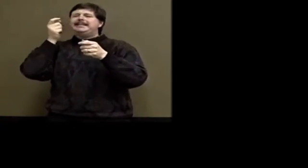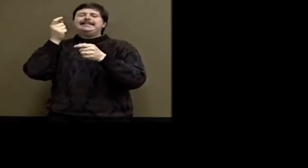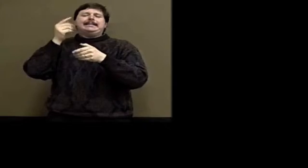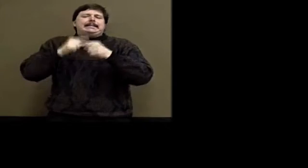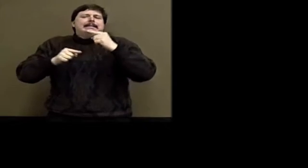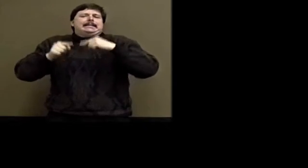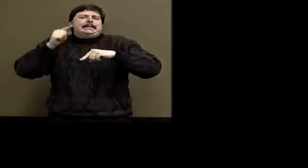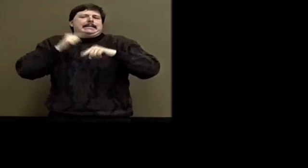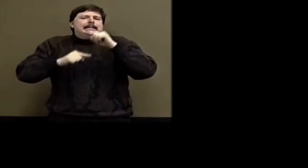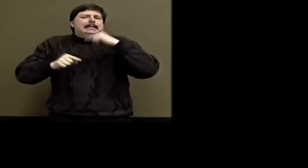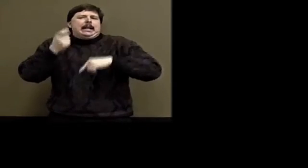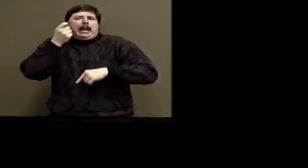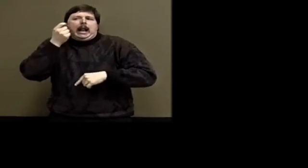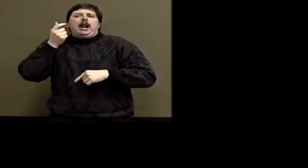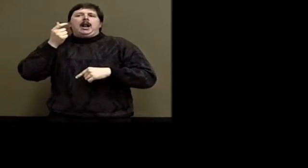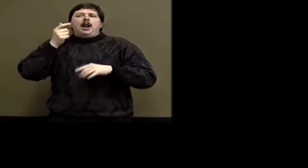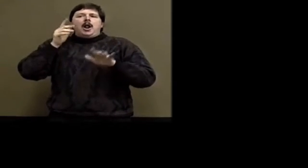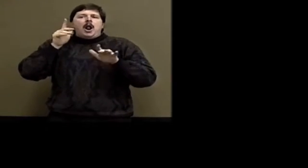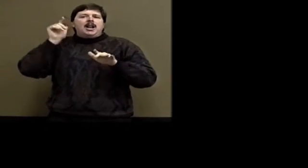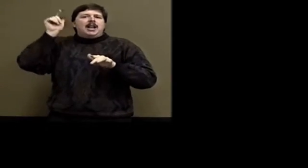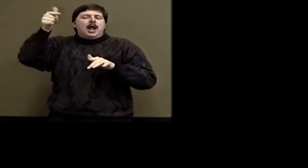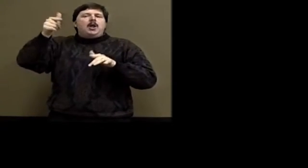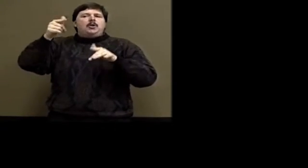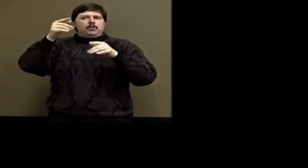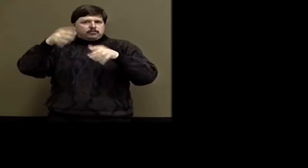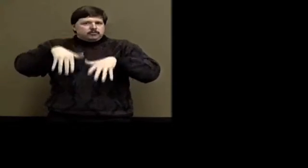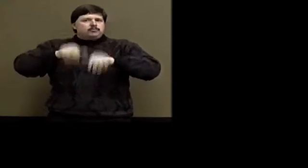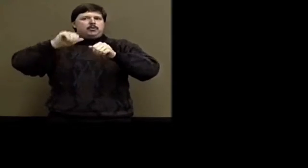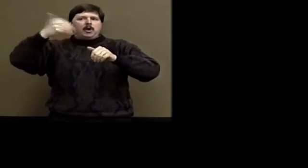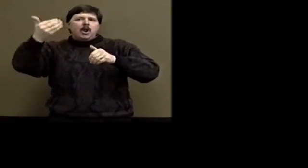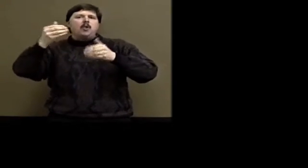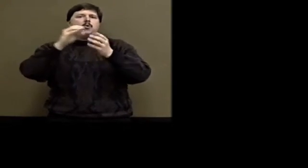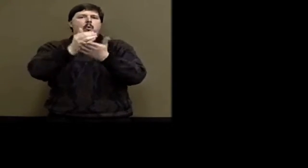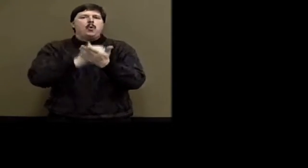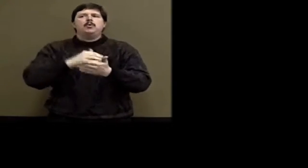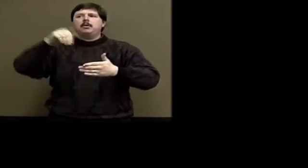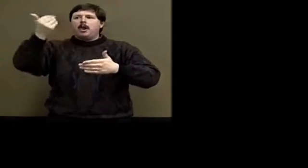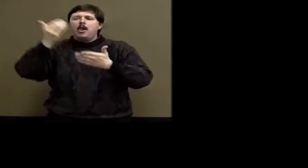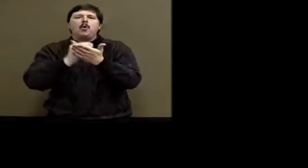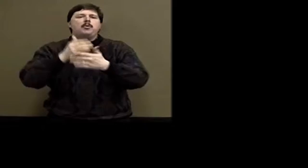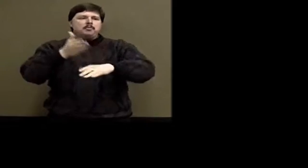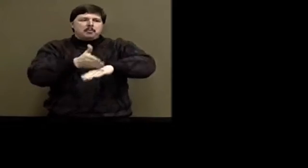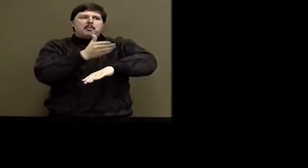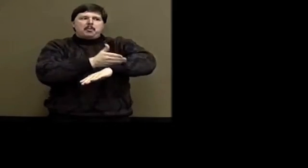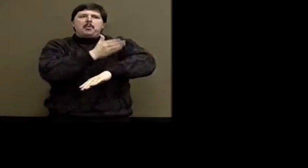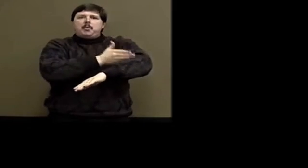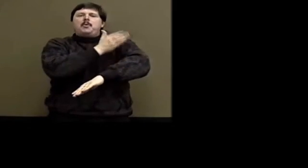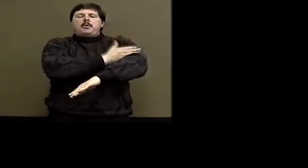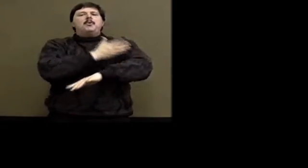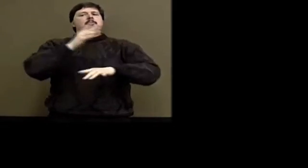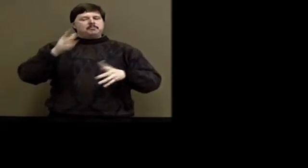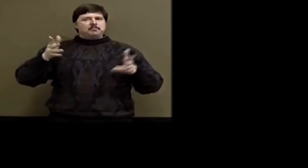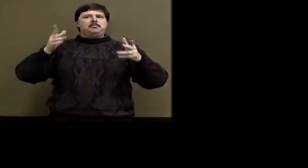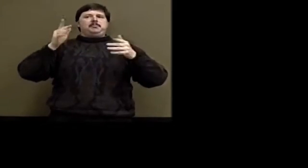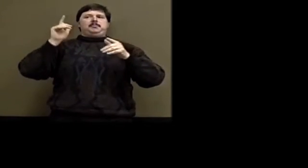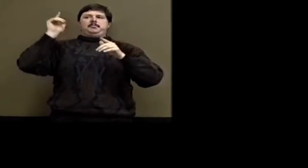I was slowly starting to use sign language and understand it. Later on, I took more courses and started improving.